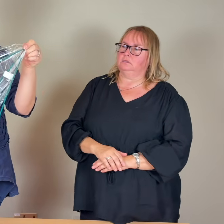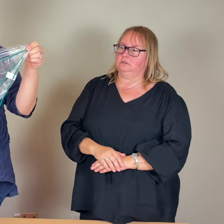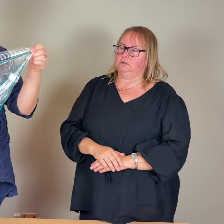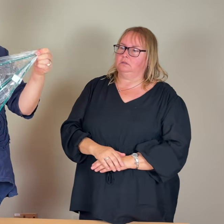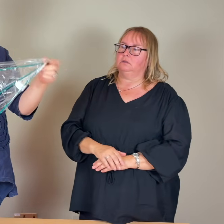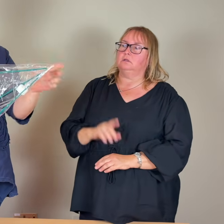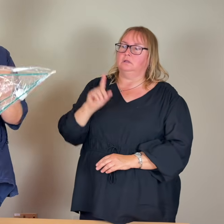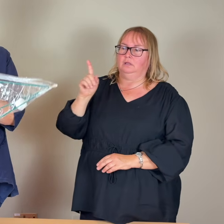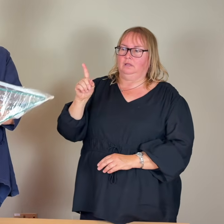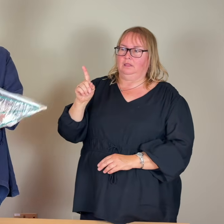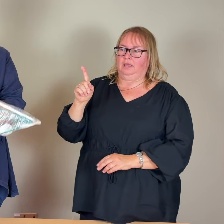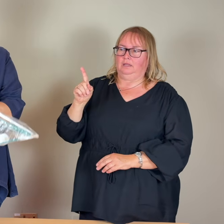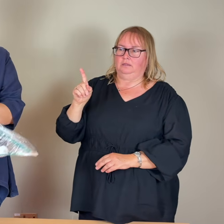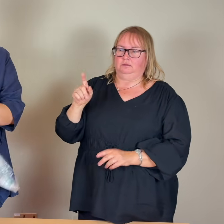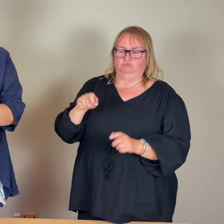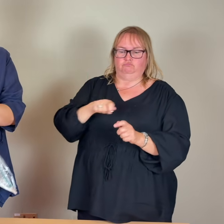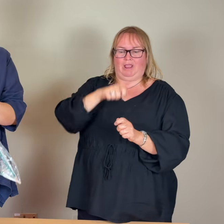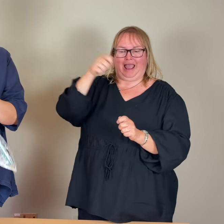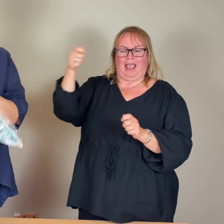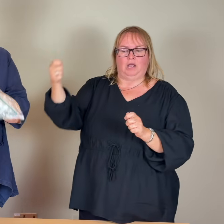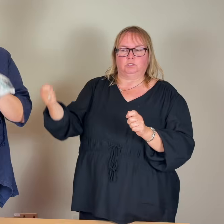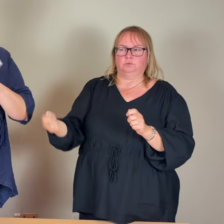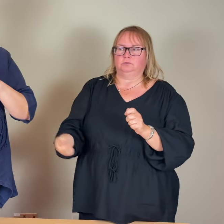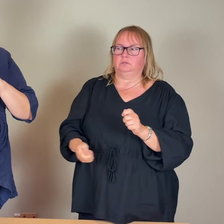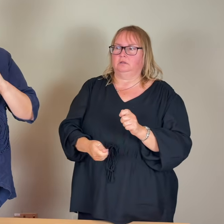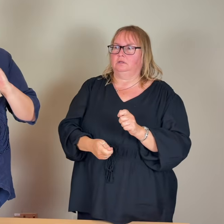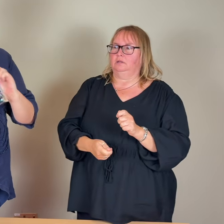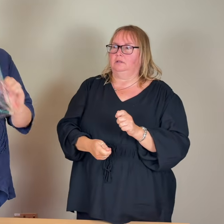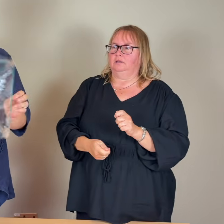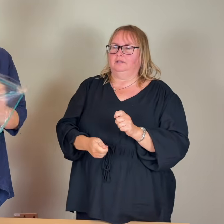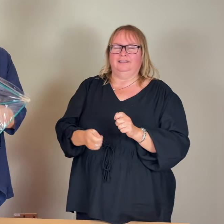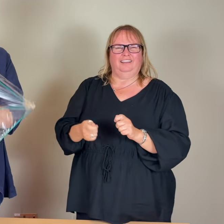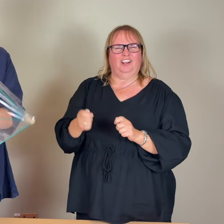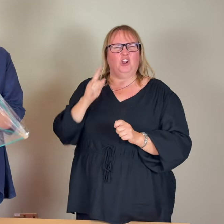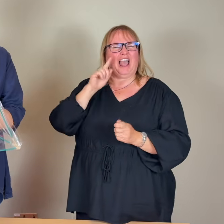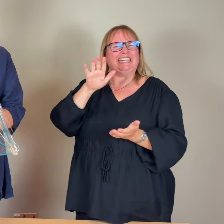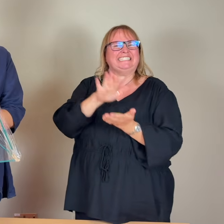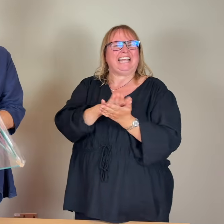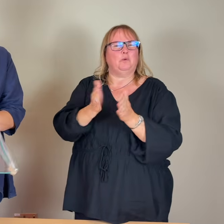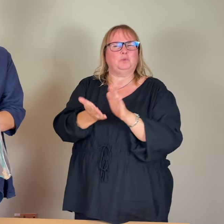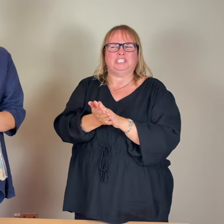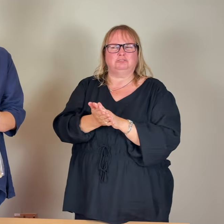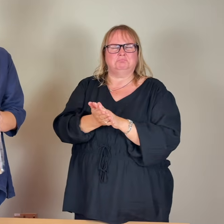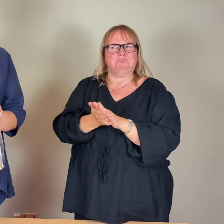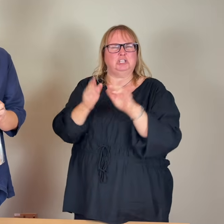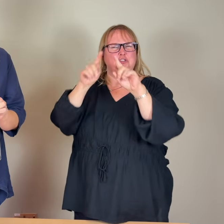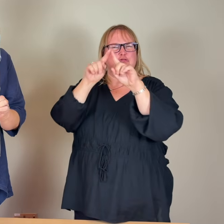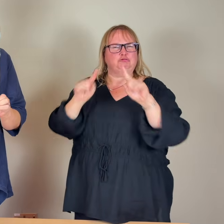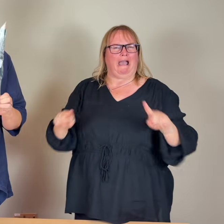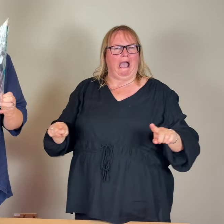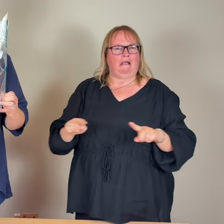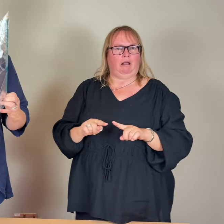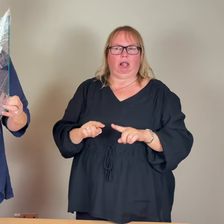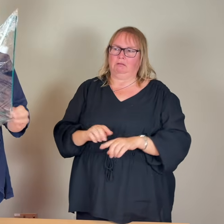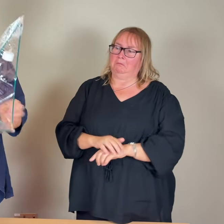then it's like wrapping a triangular sandwich, and you want to wrap